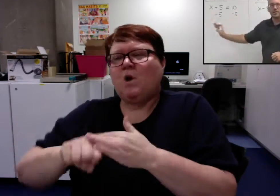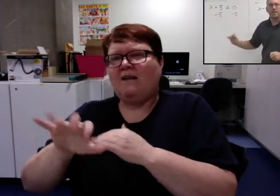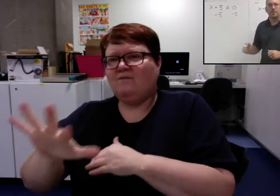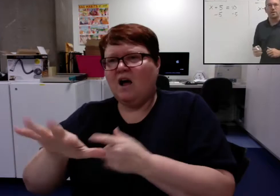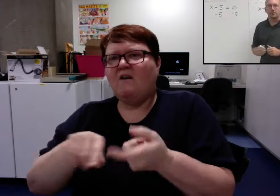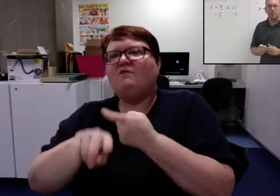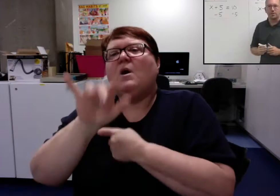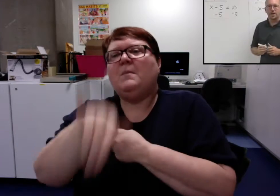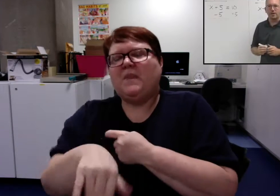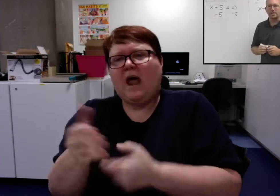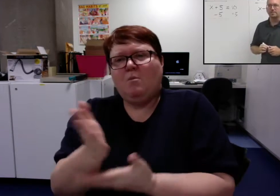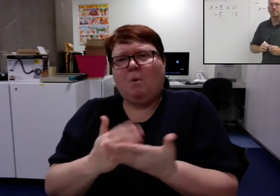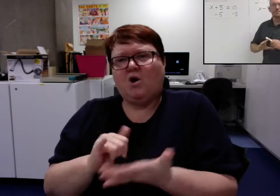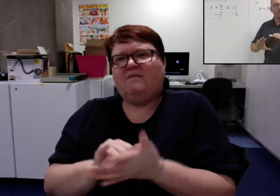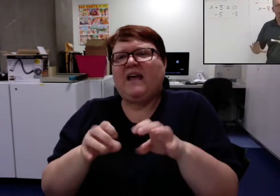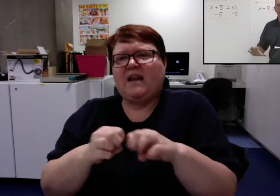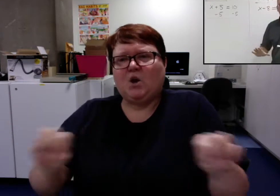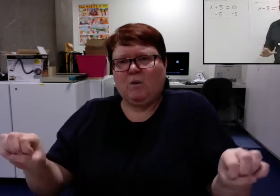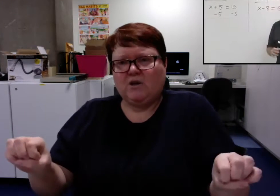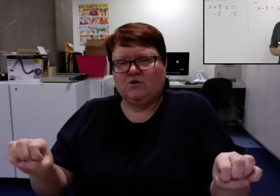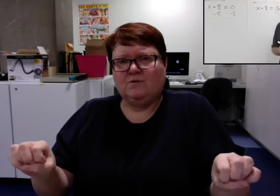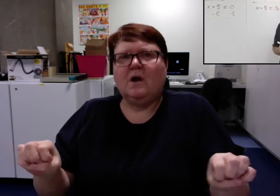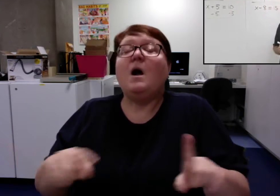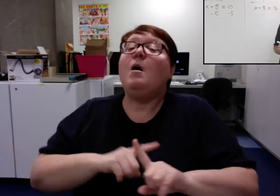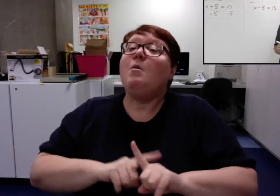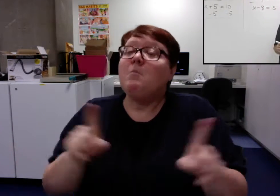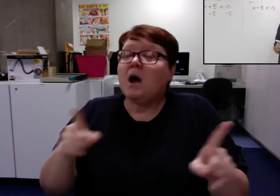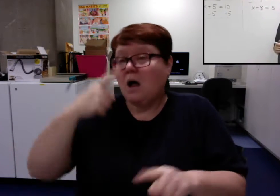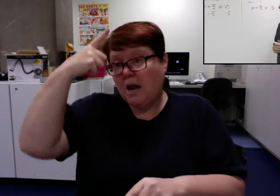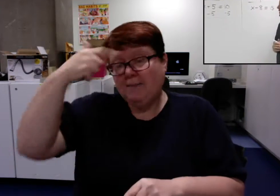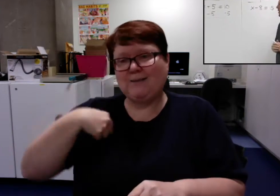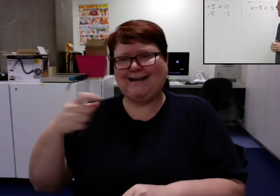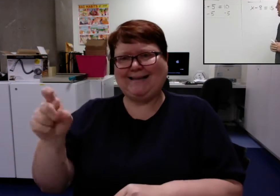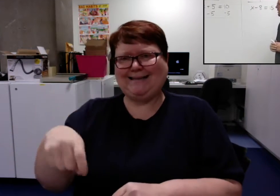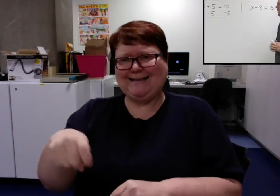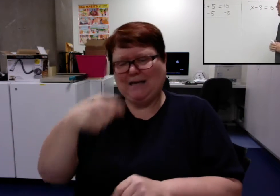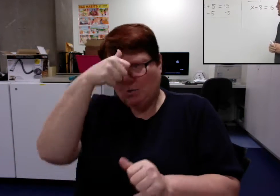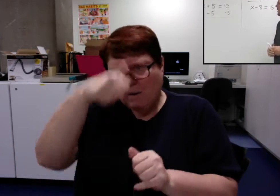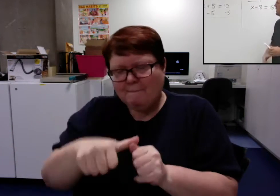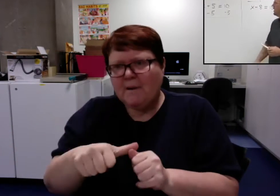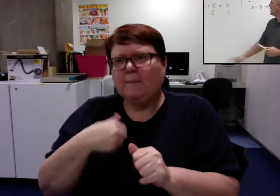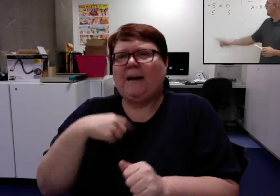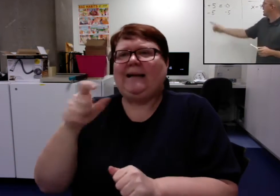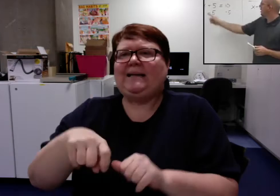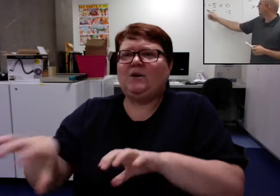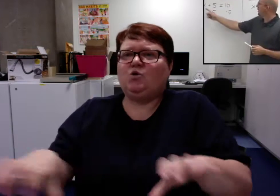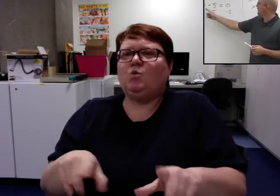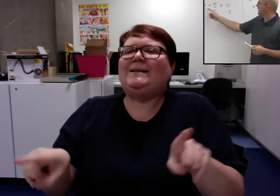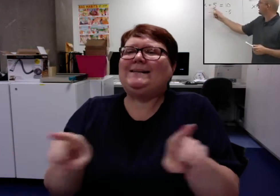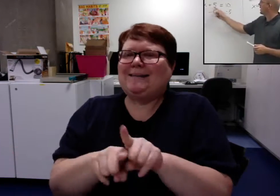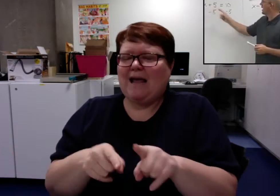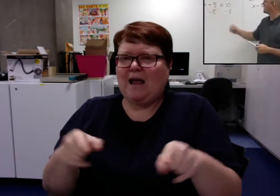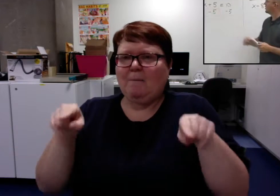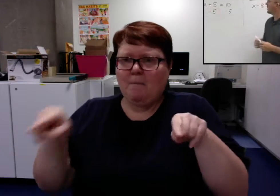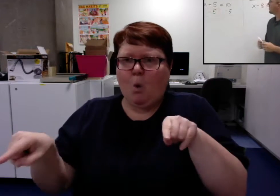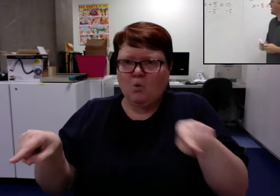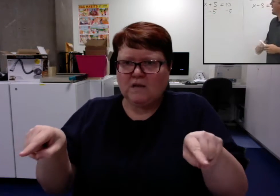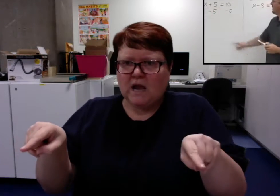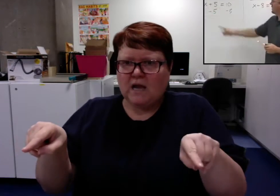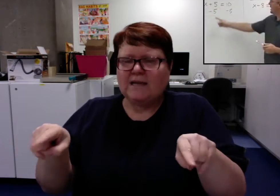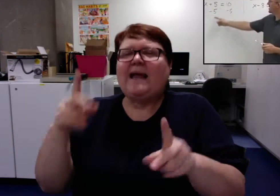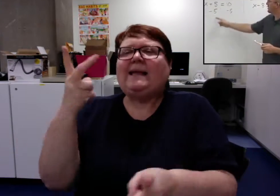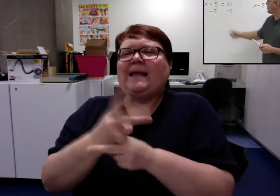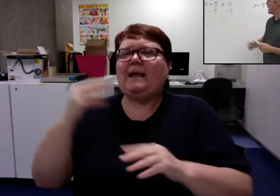as I do the same thing to both sides, everything is okay. My equal sign is good. If I now look there, x